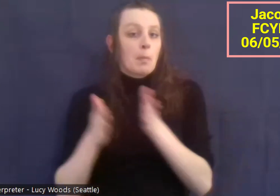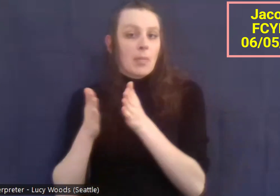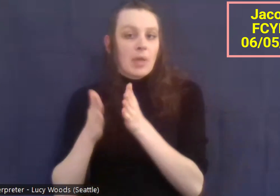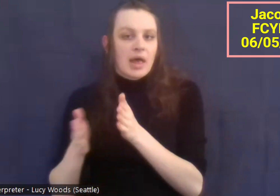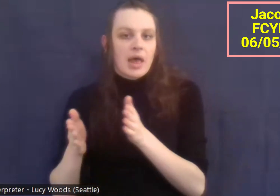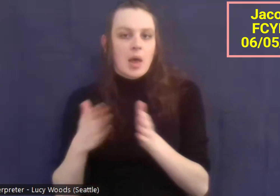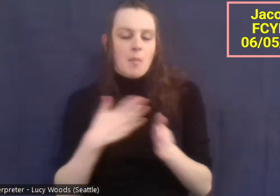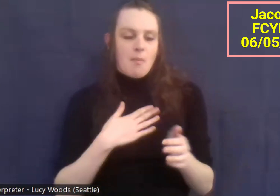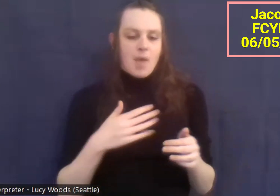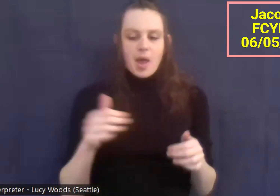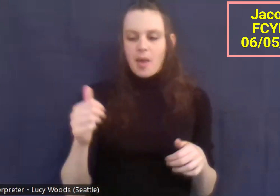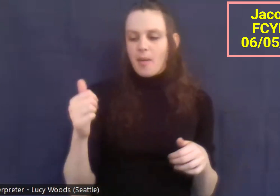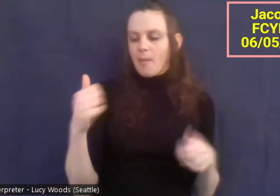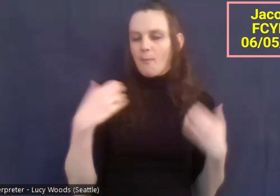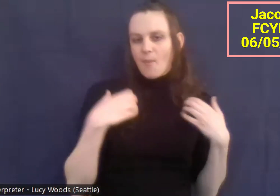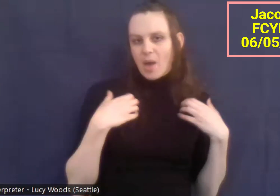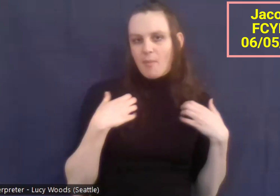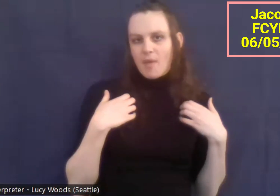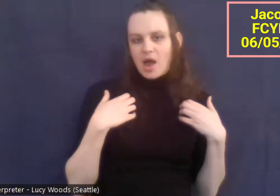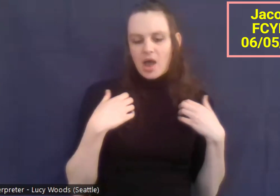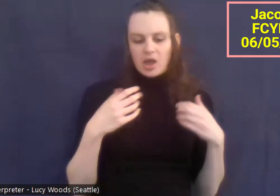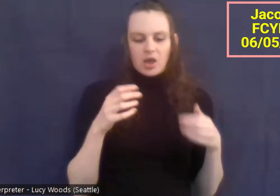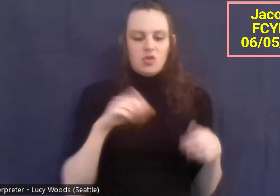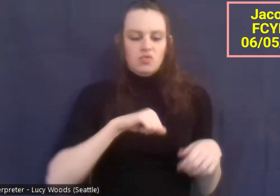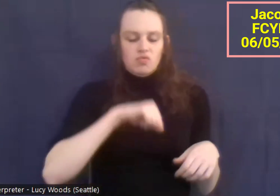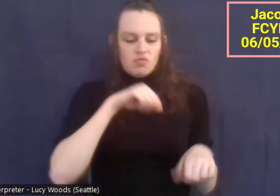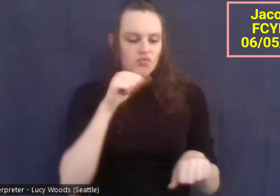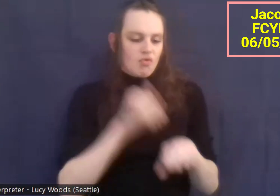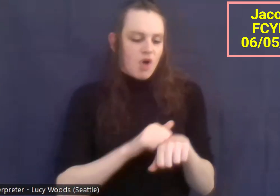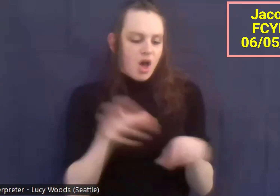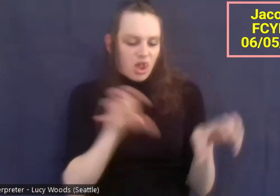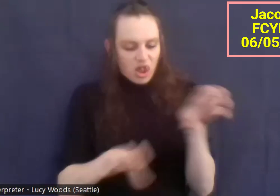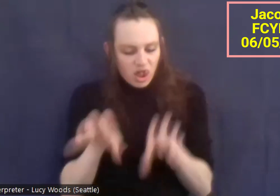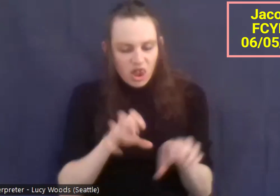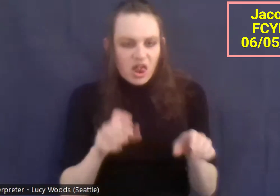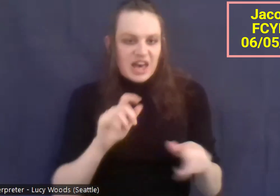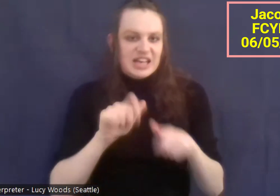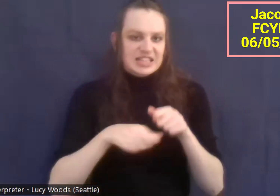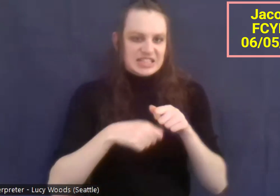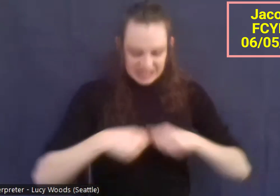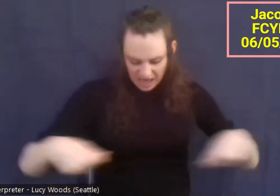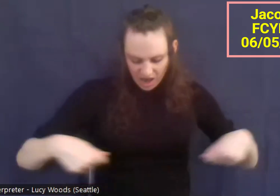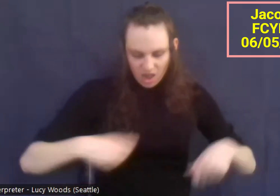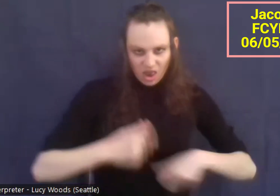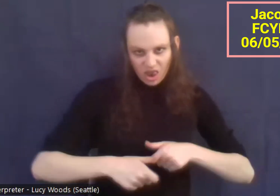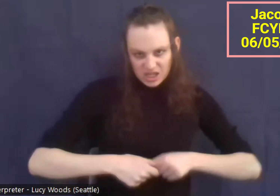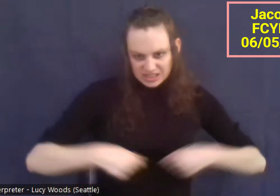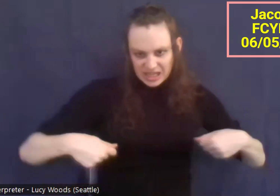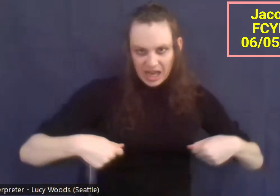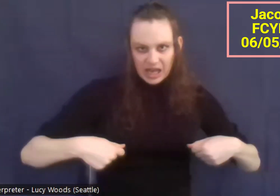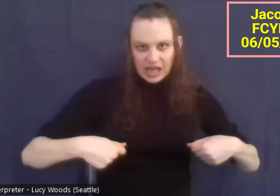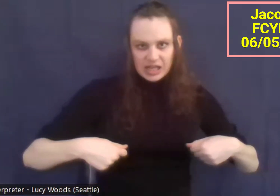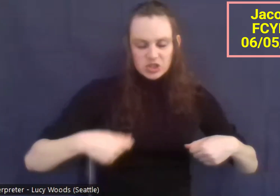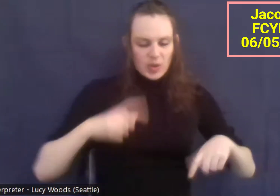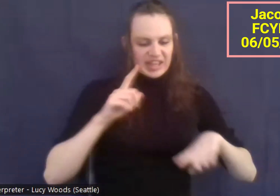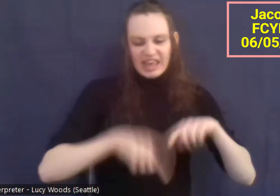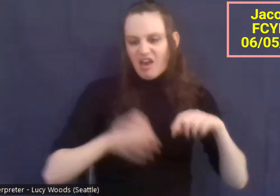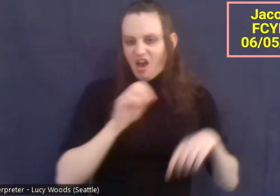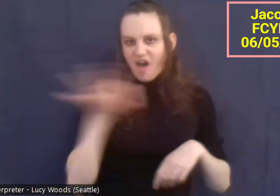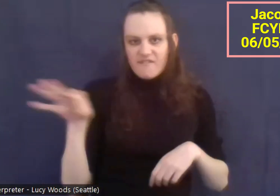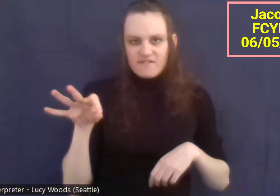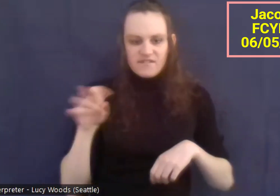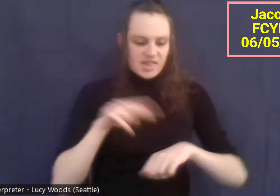with rocks and tying it off to me so I couldn't get it off with it very easily, and jumping into the Sacramento River and